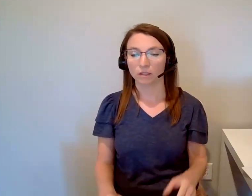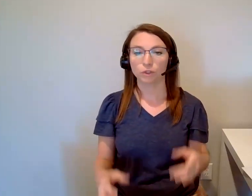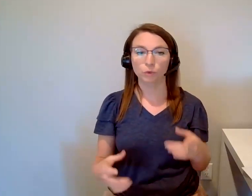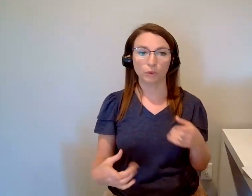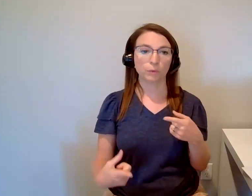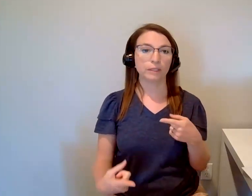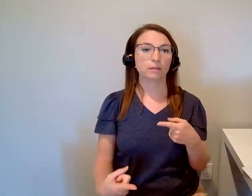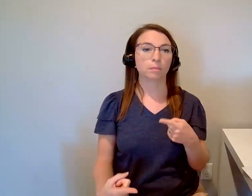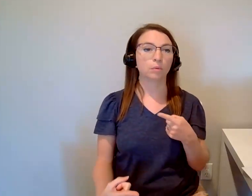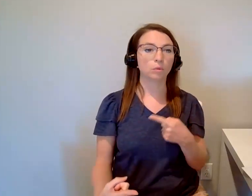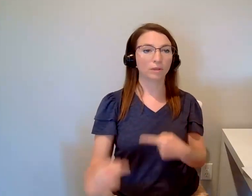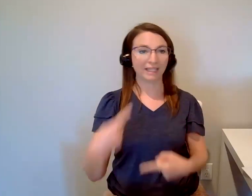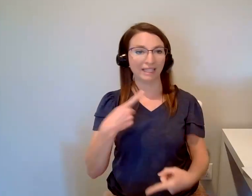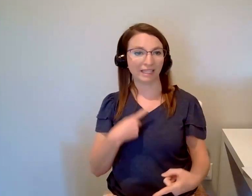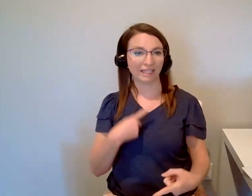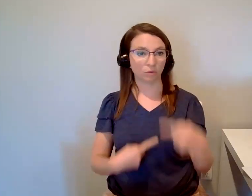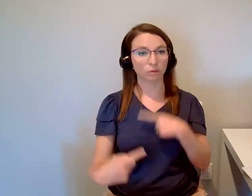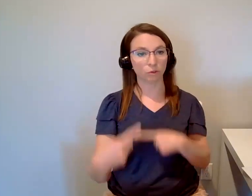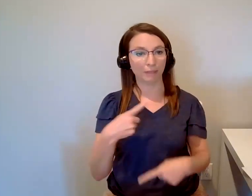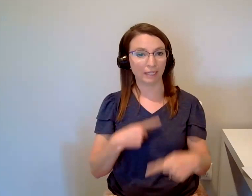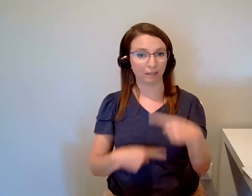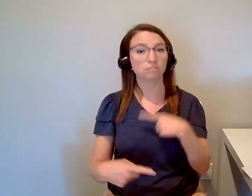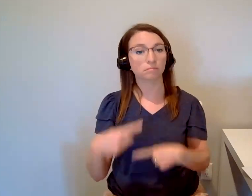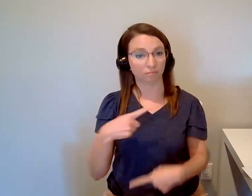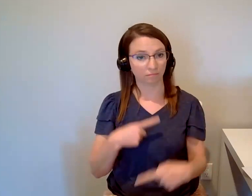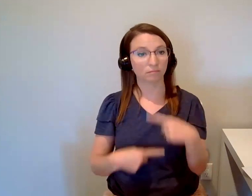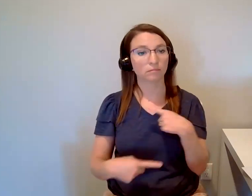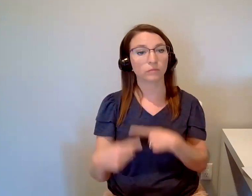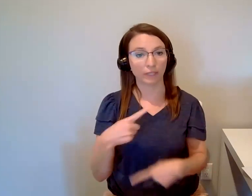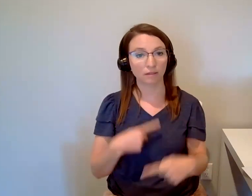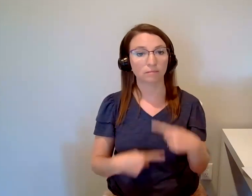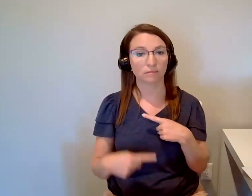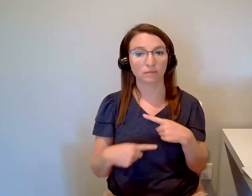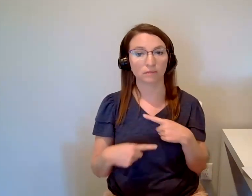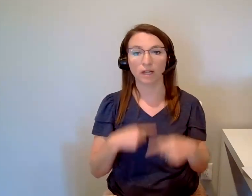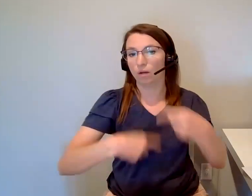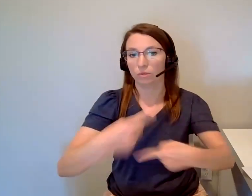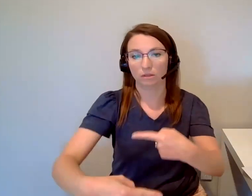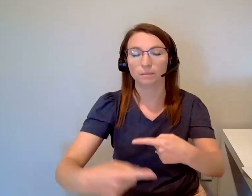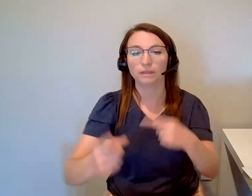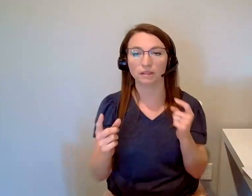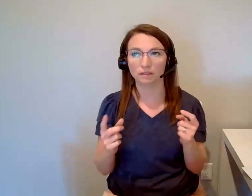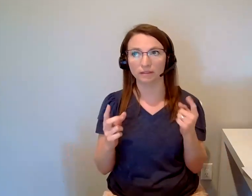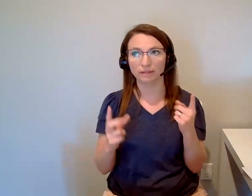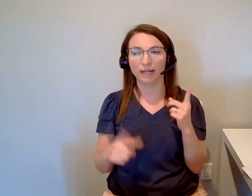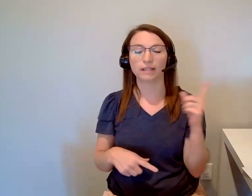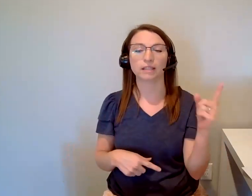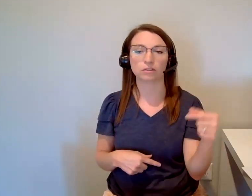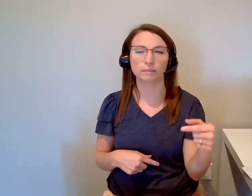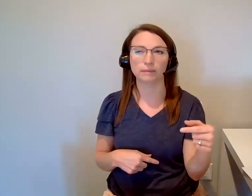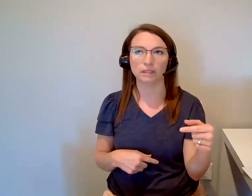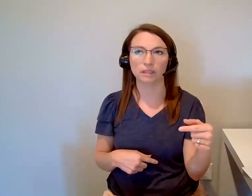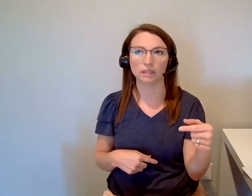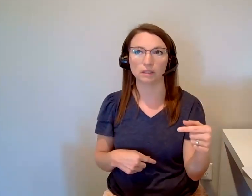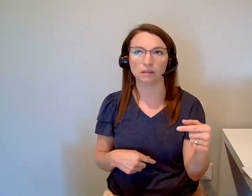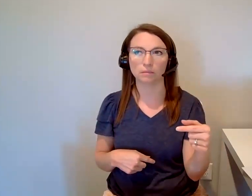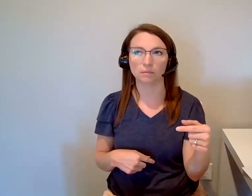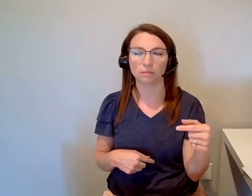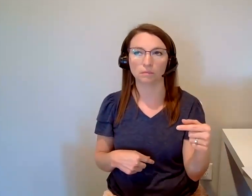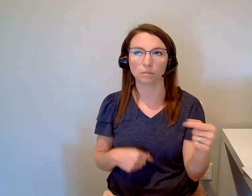you are going to pull in towards your body, okay? Not out, because that can actually be more